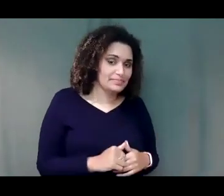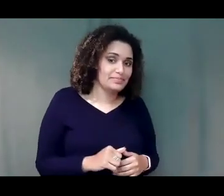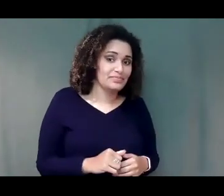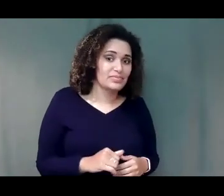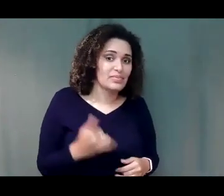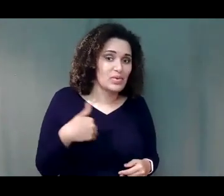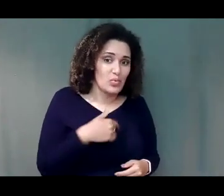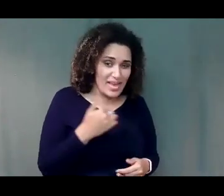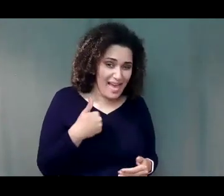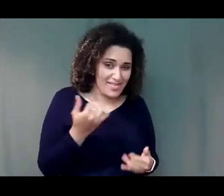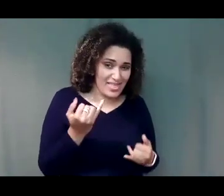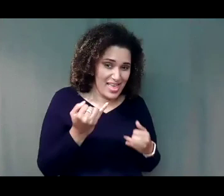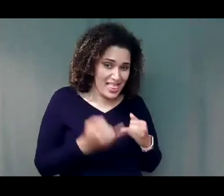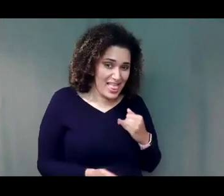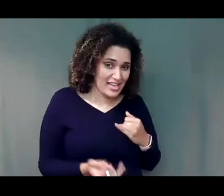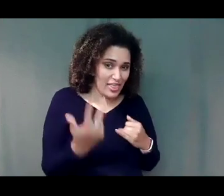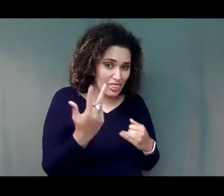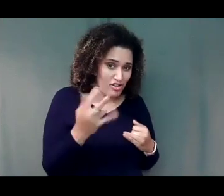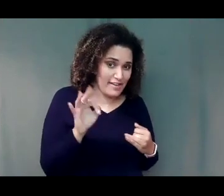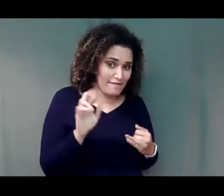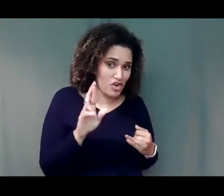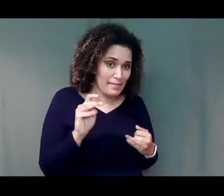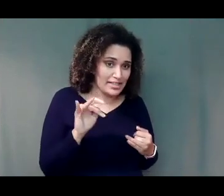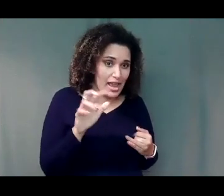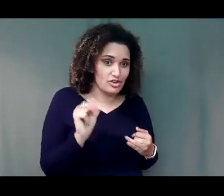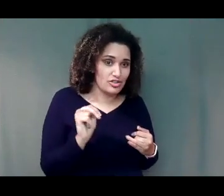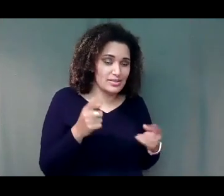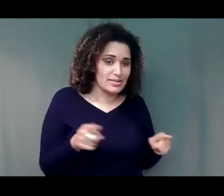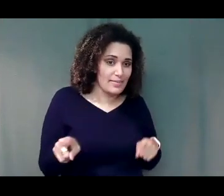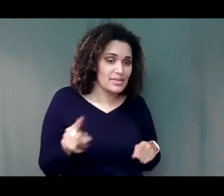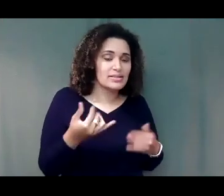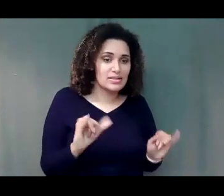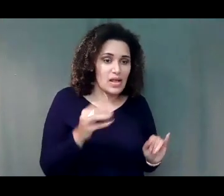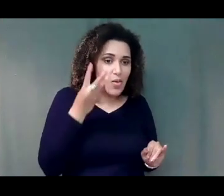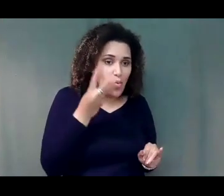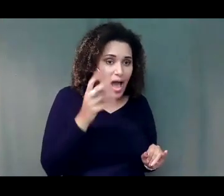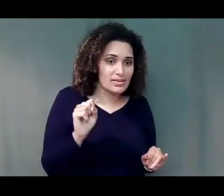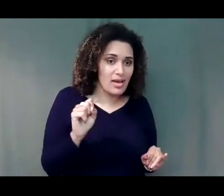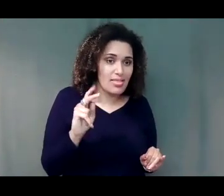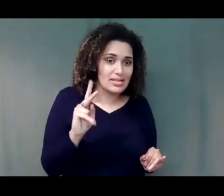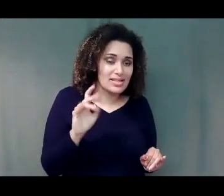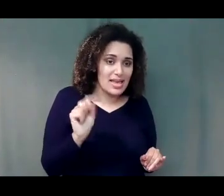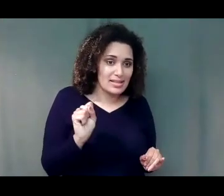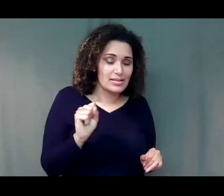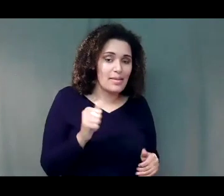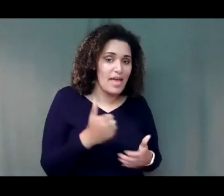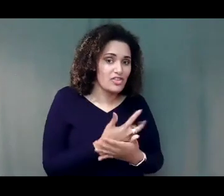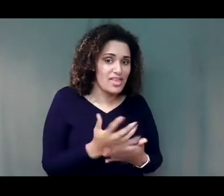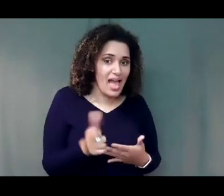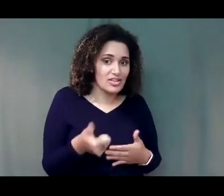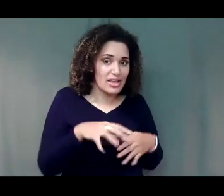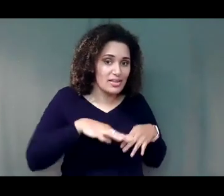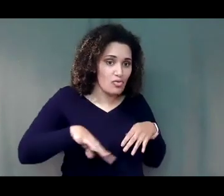very last, I think, 3 fermentations still going, or 3 wines still on its skins. Everything else is runoff and